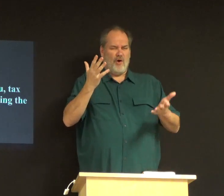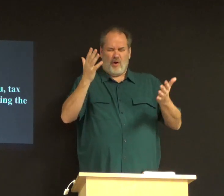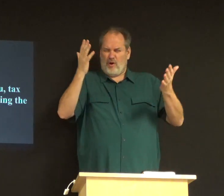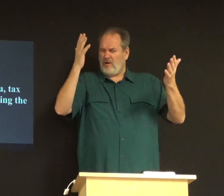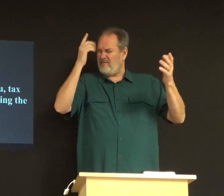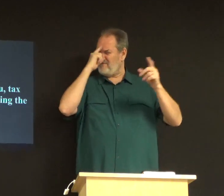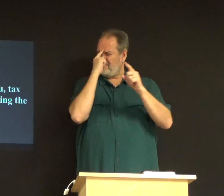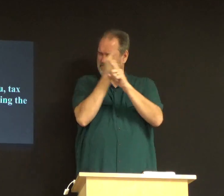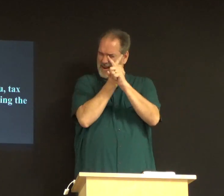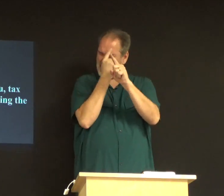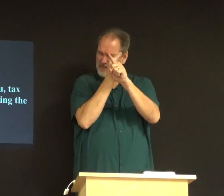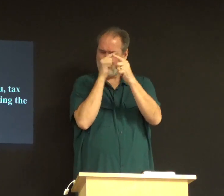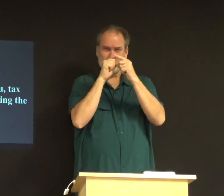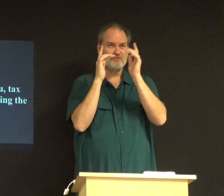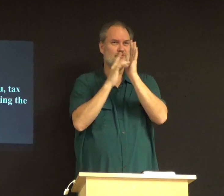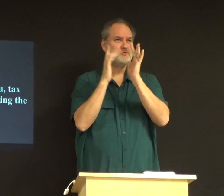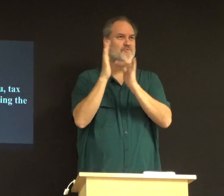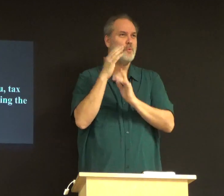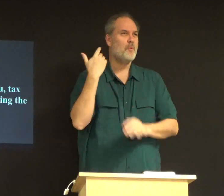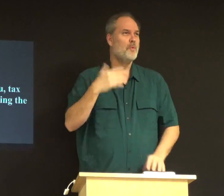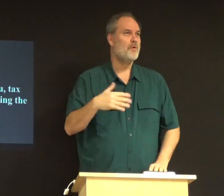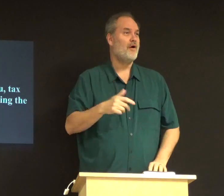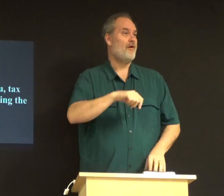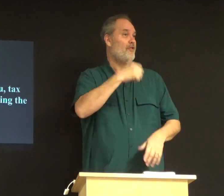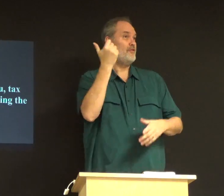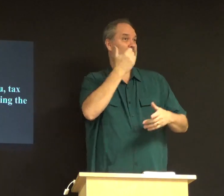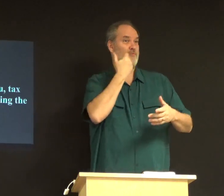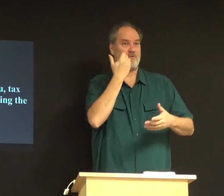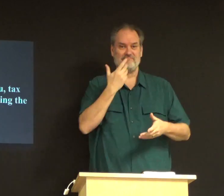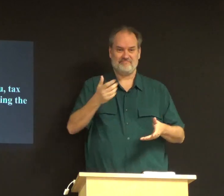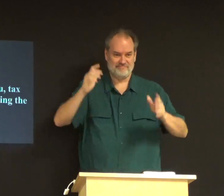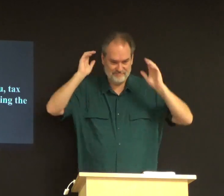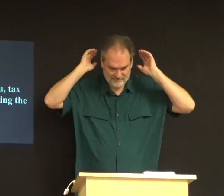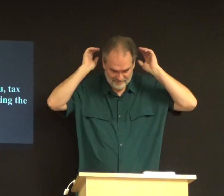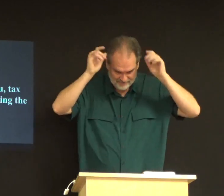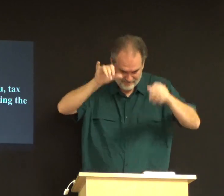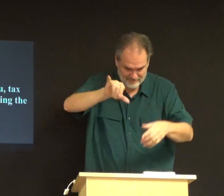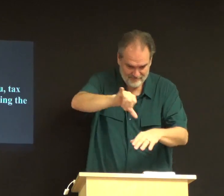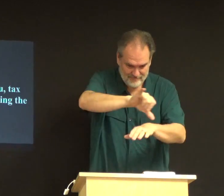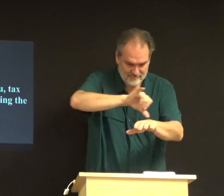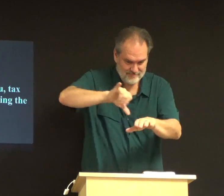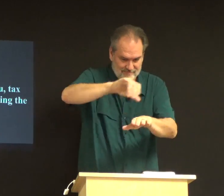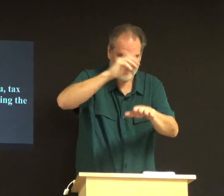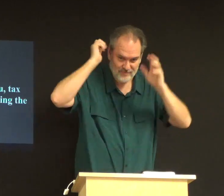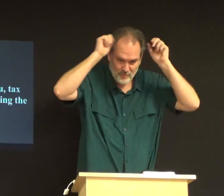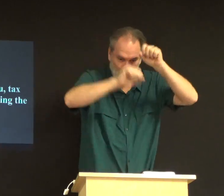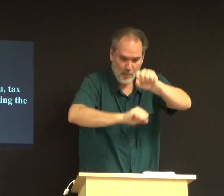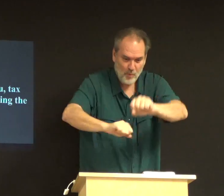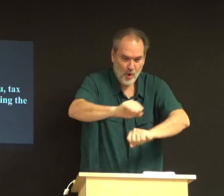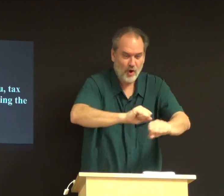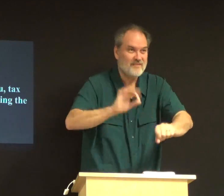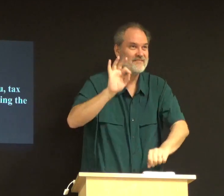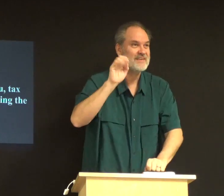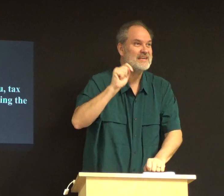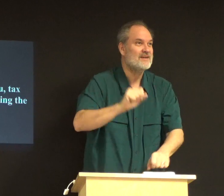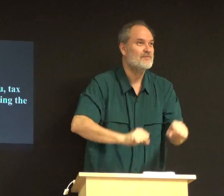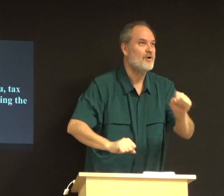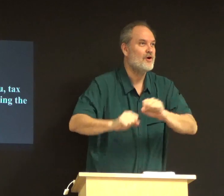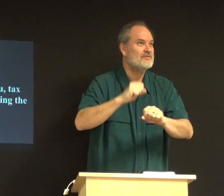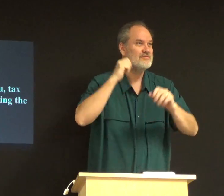There's a positive way of, you know, staying in place for the church. And,